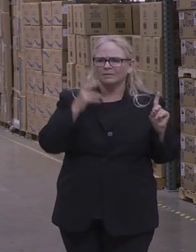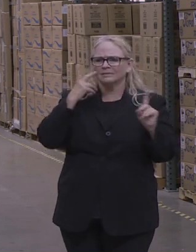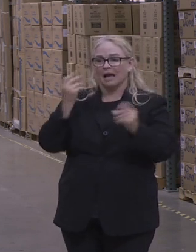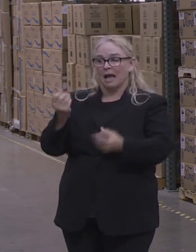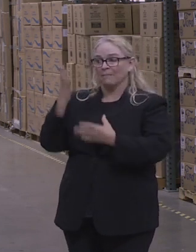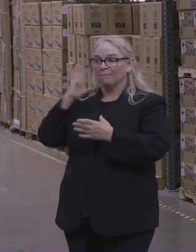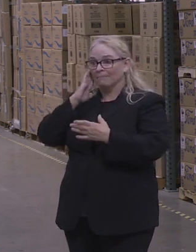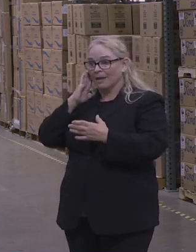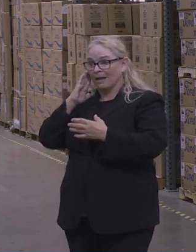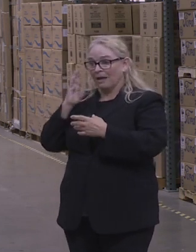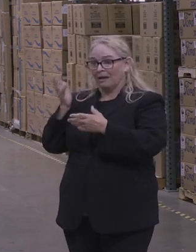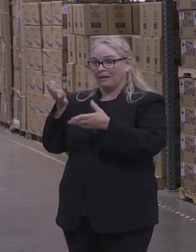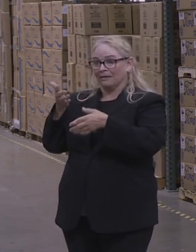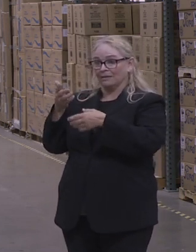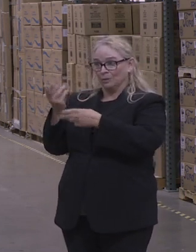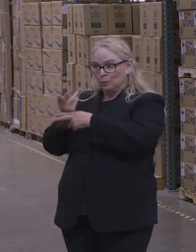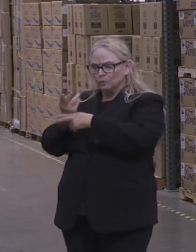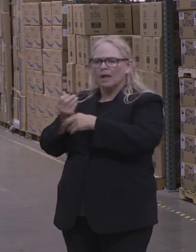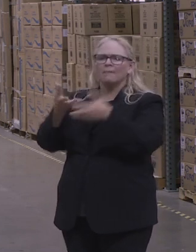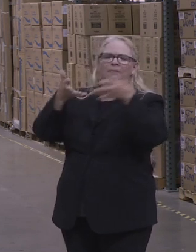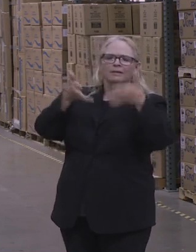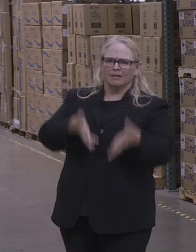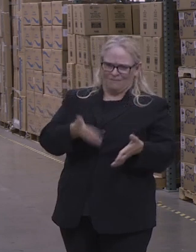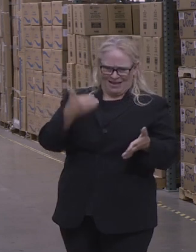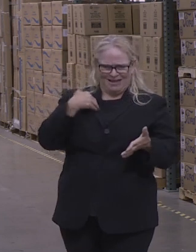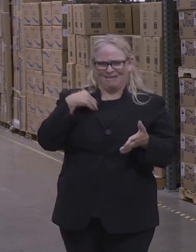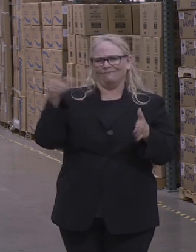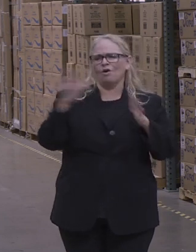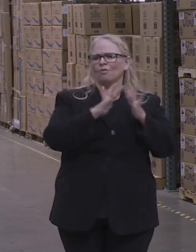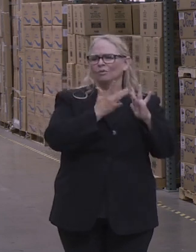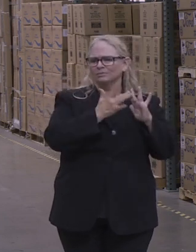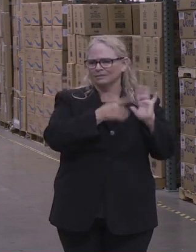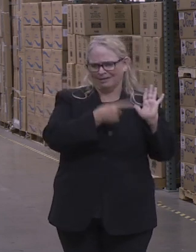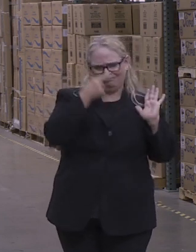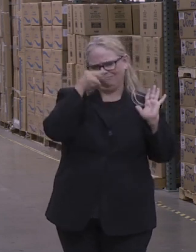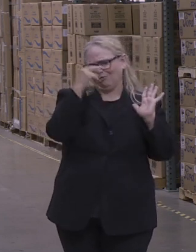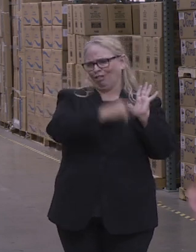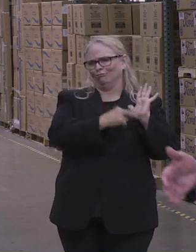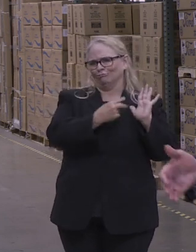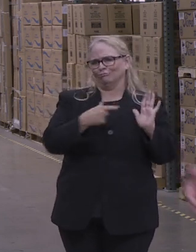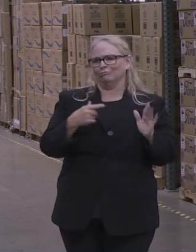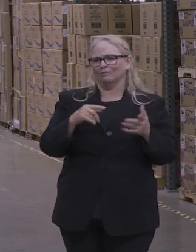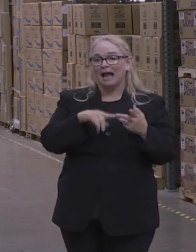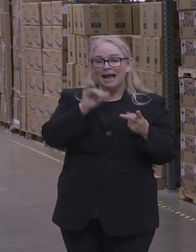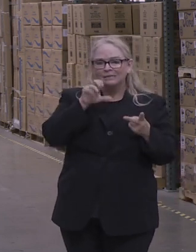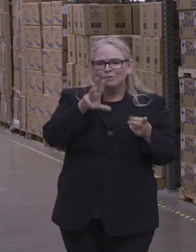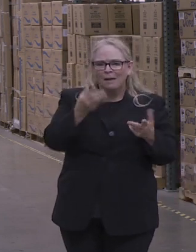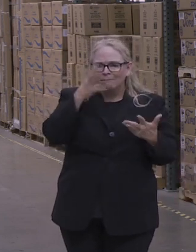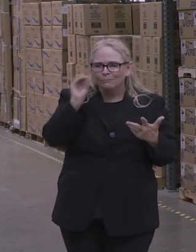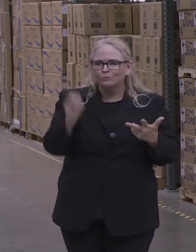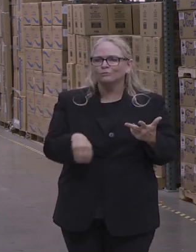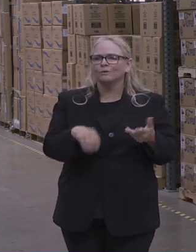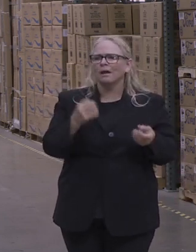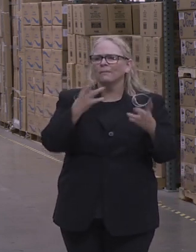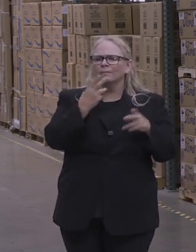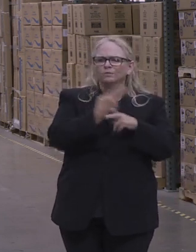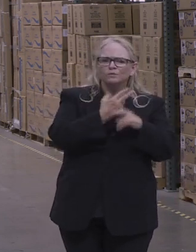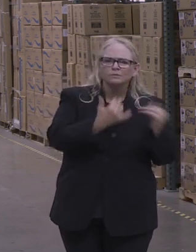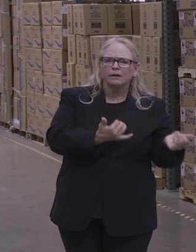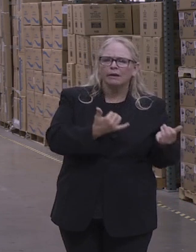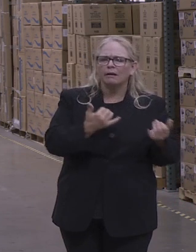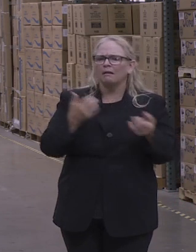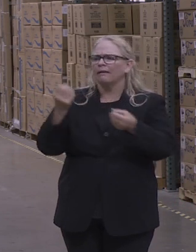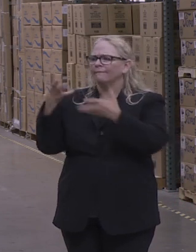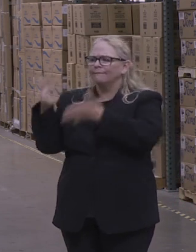number of C19 positive patients. I put that out every Monday to very contemporary numbers, as they're only 48